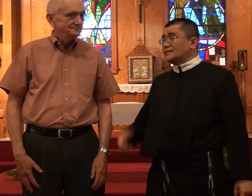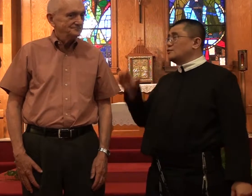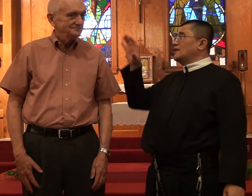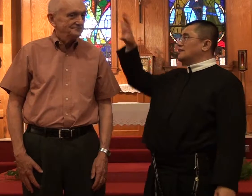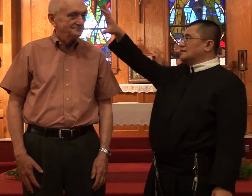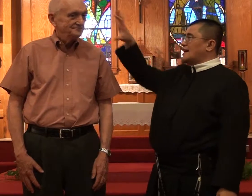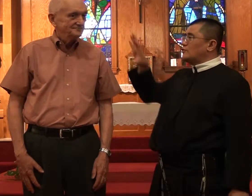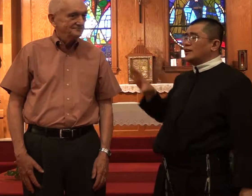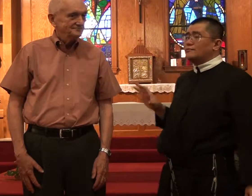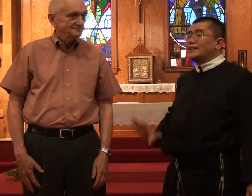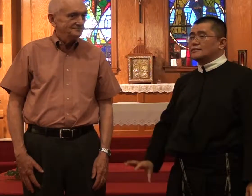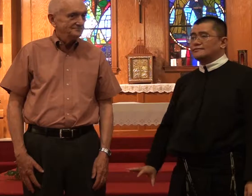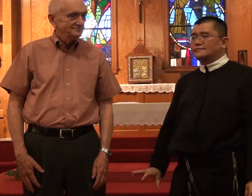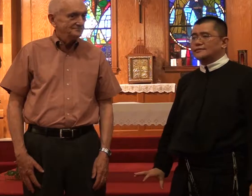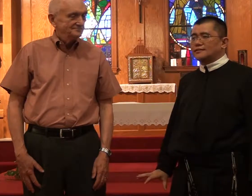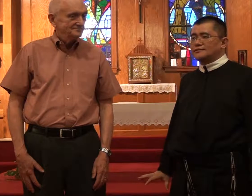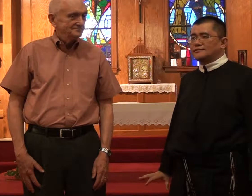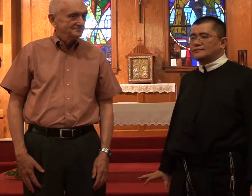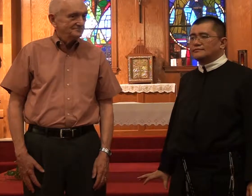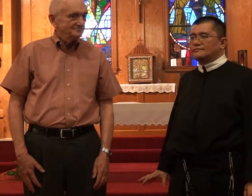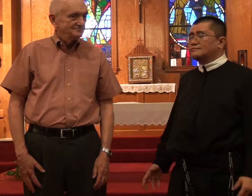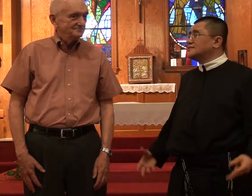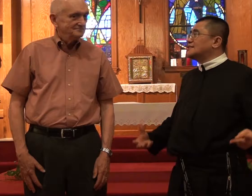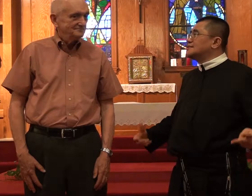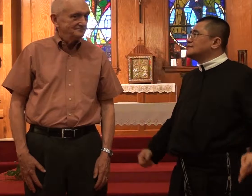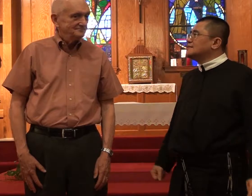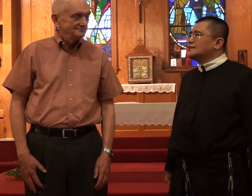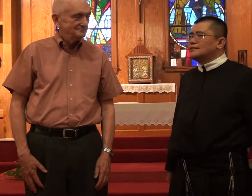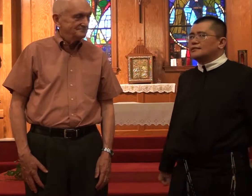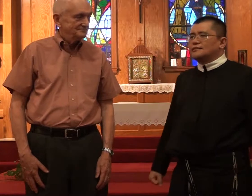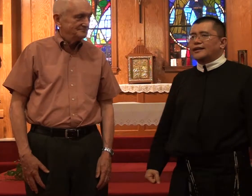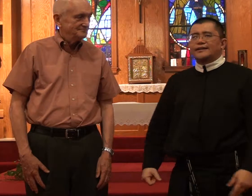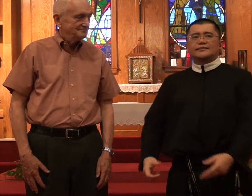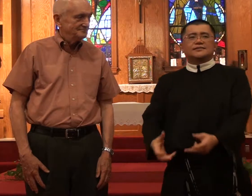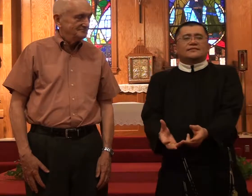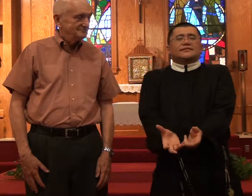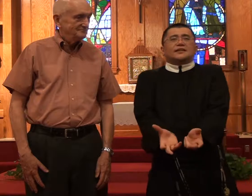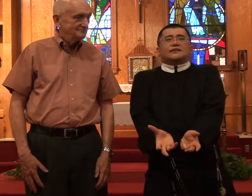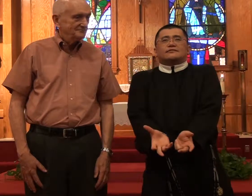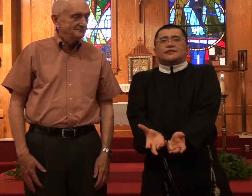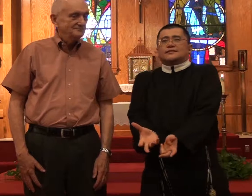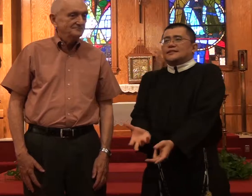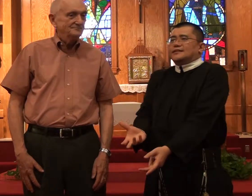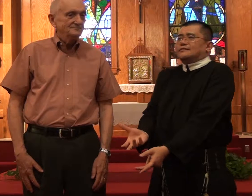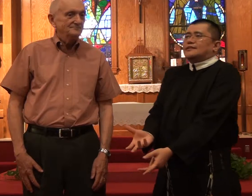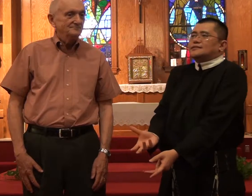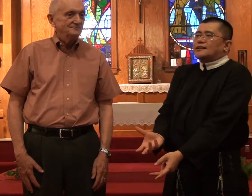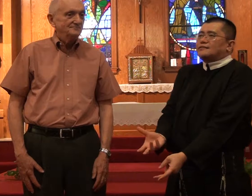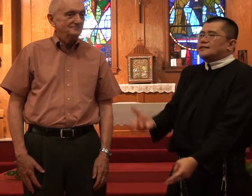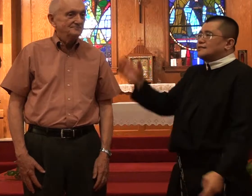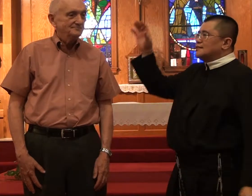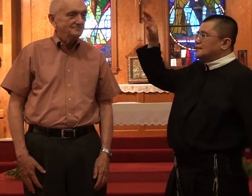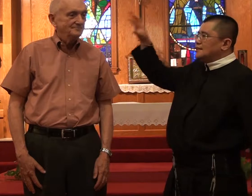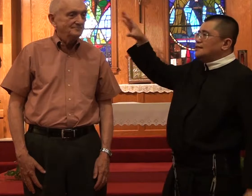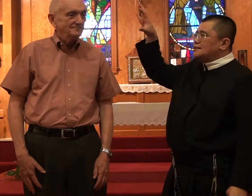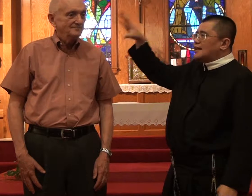way it is, how we are made up. 7. And on the 7th day, God rest. Where does God rest? In